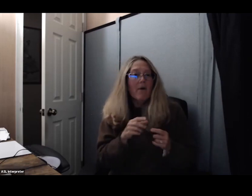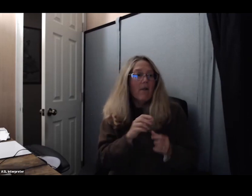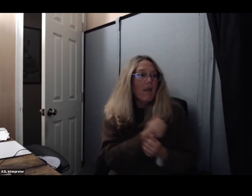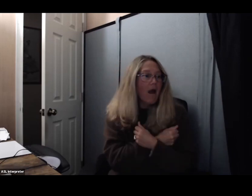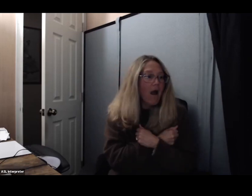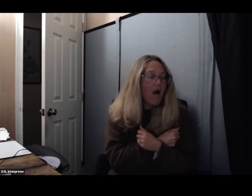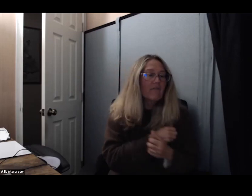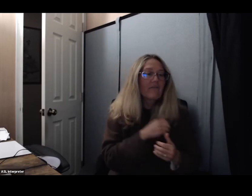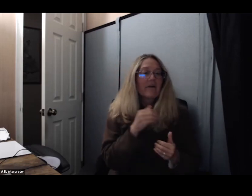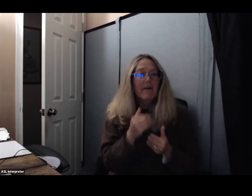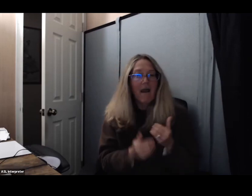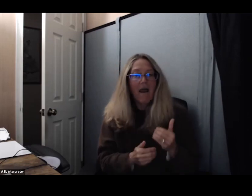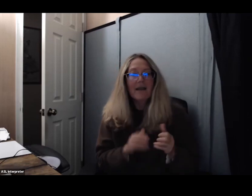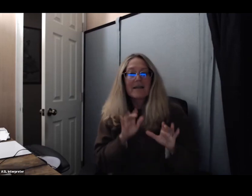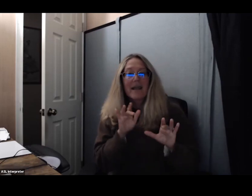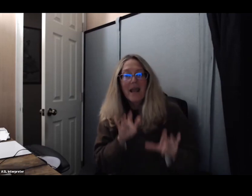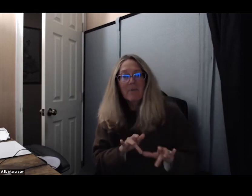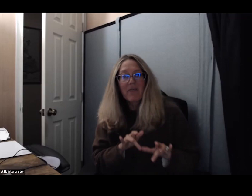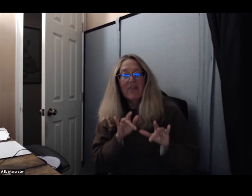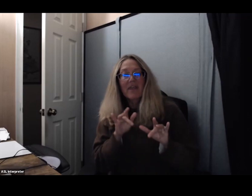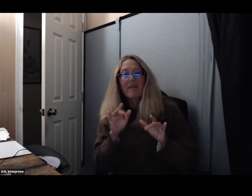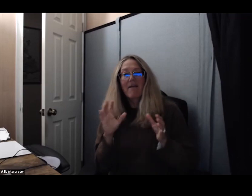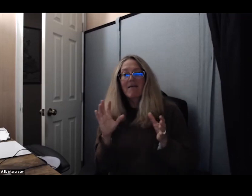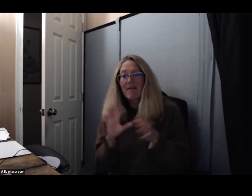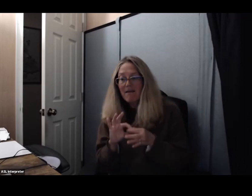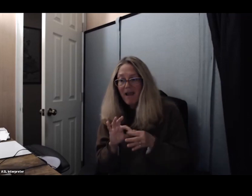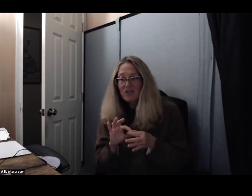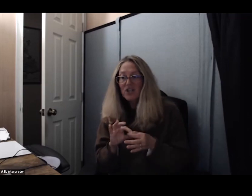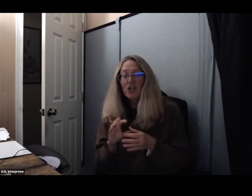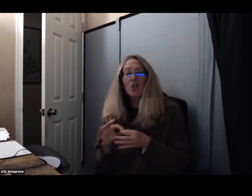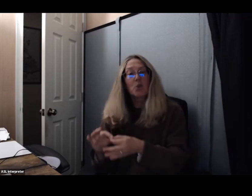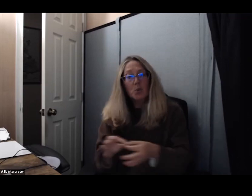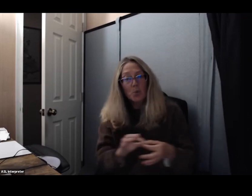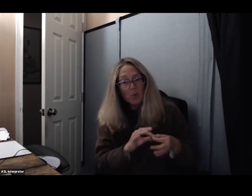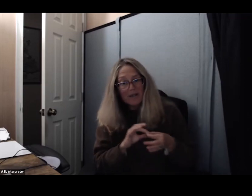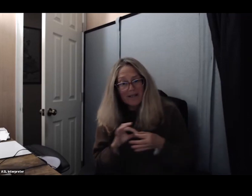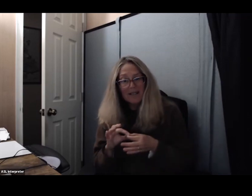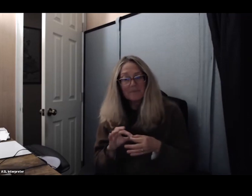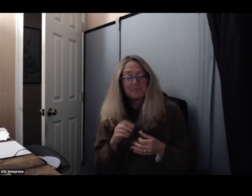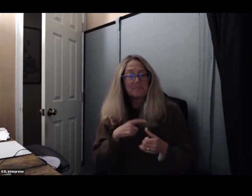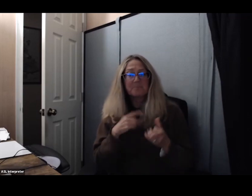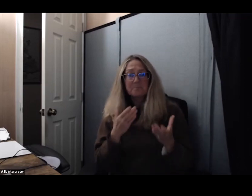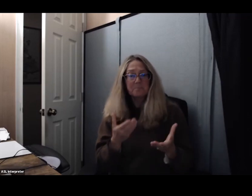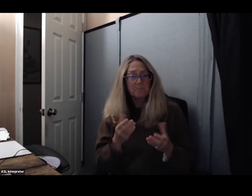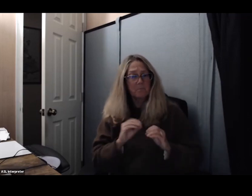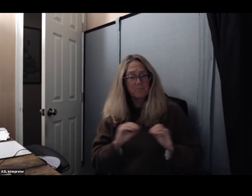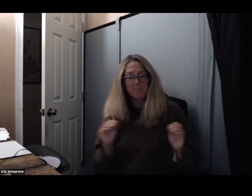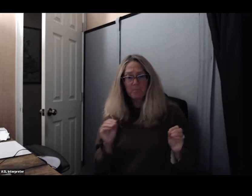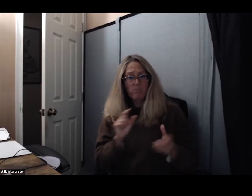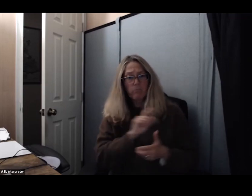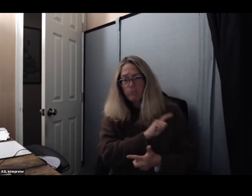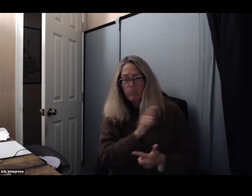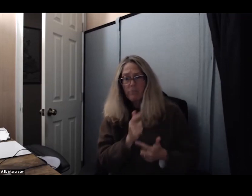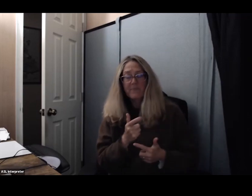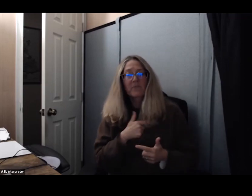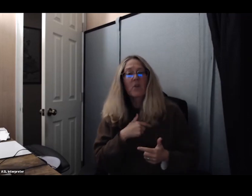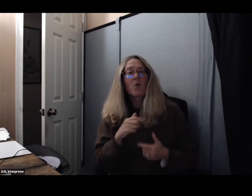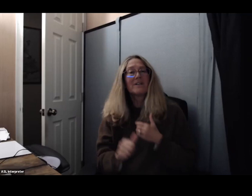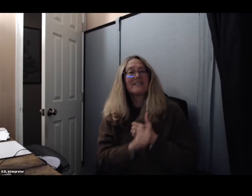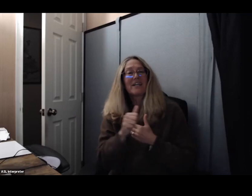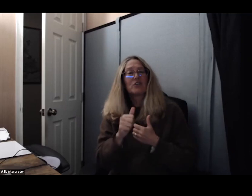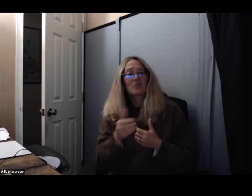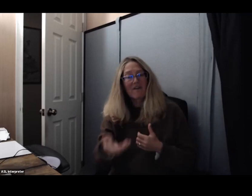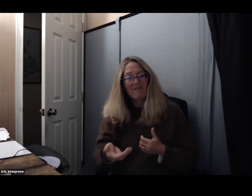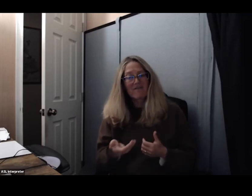kindness, empathy, connection, and unity. If we offer no alternative, we are in danger of inviting